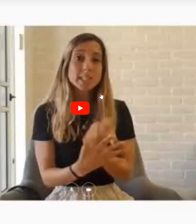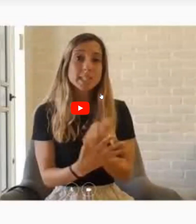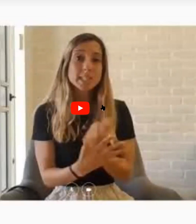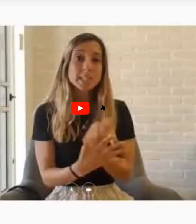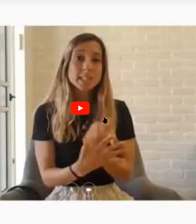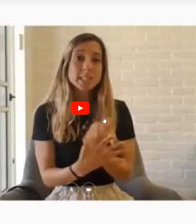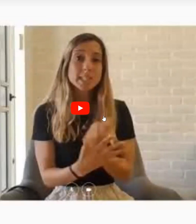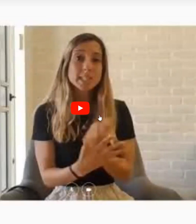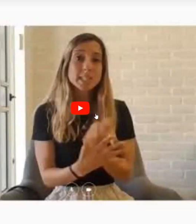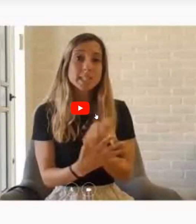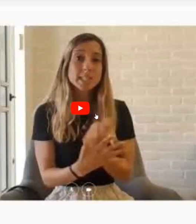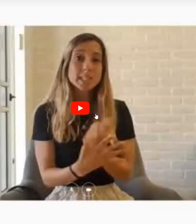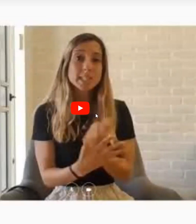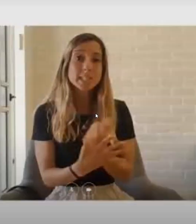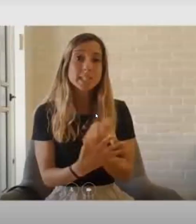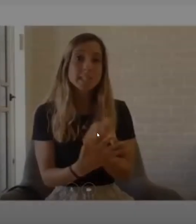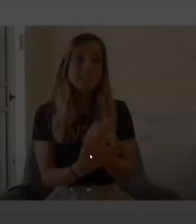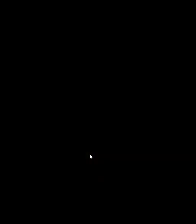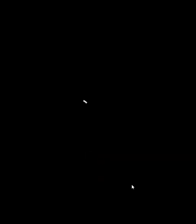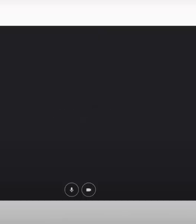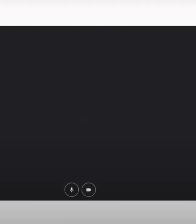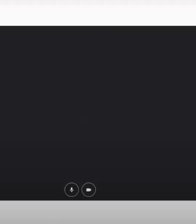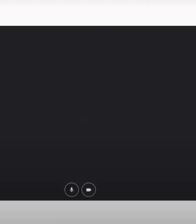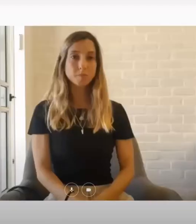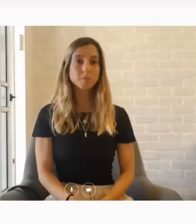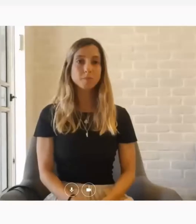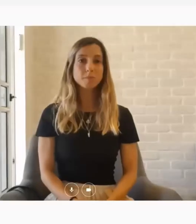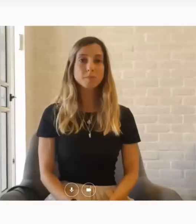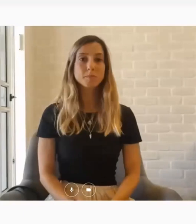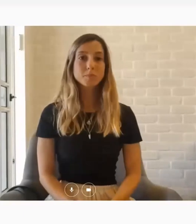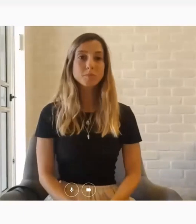talking over it, and hope that you'll understand what I mean by that.